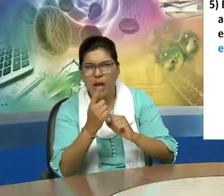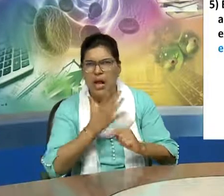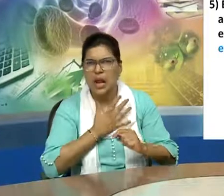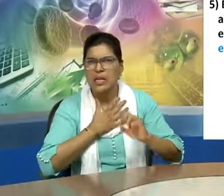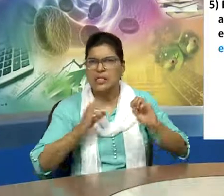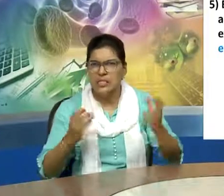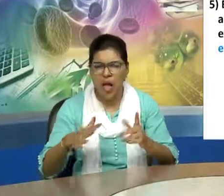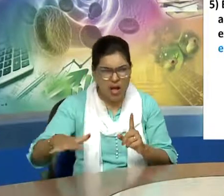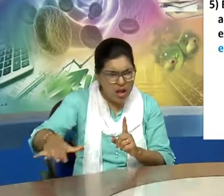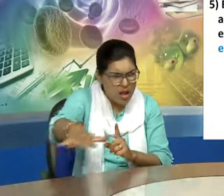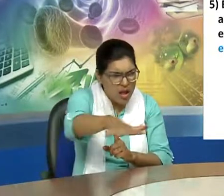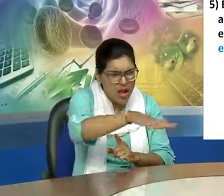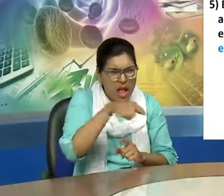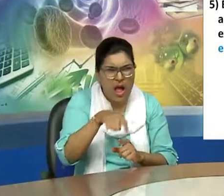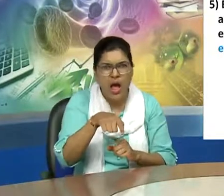of the water bodies.